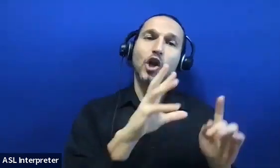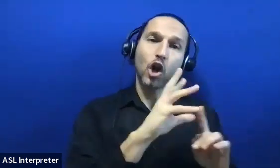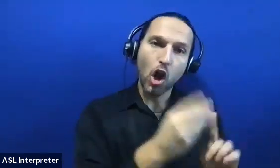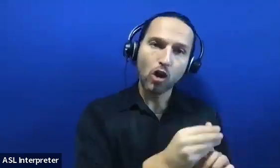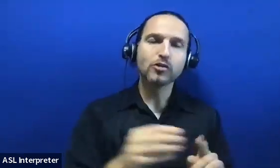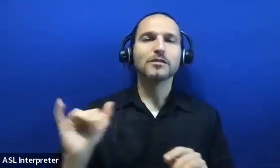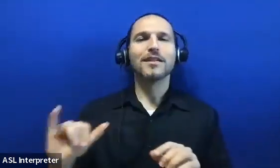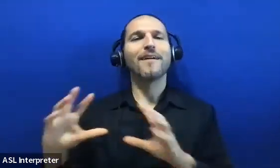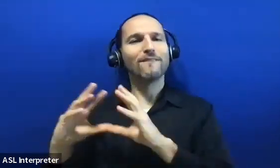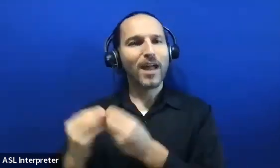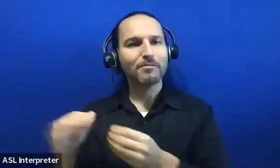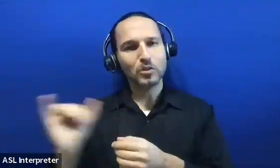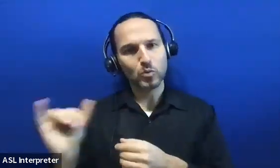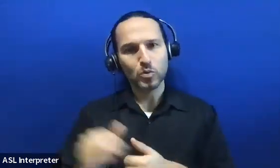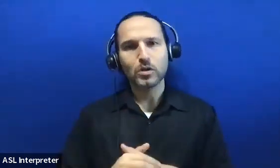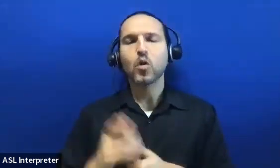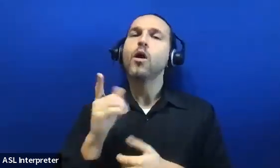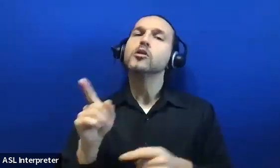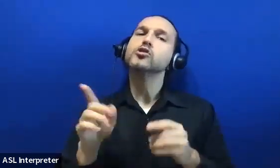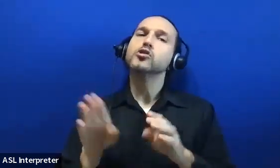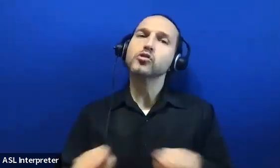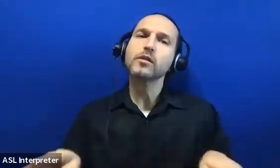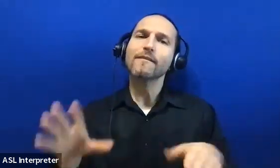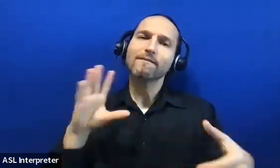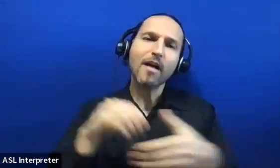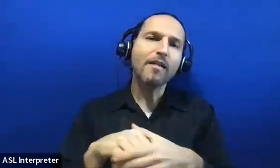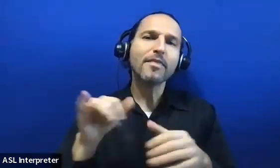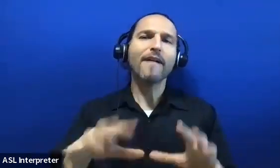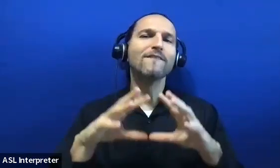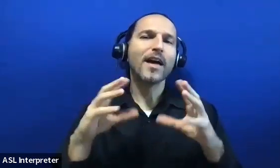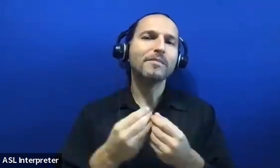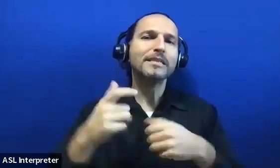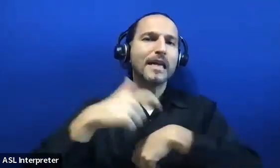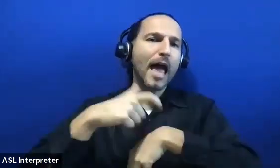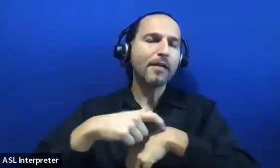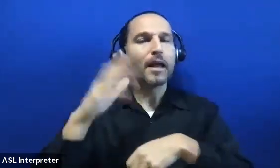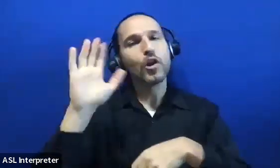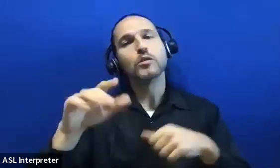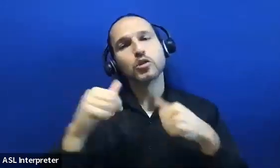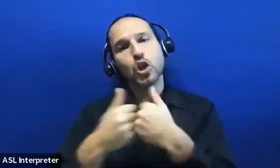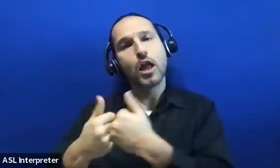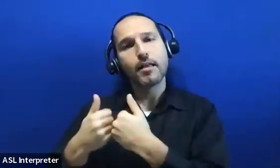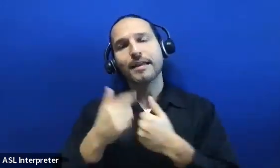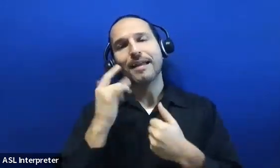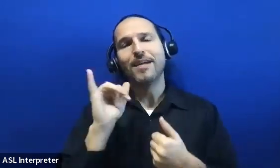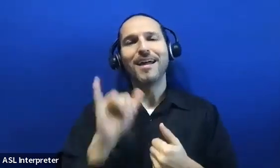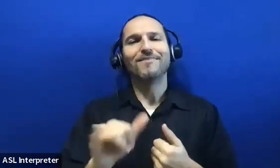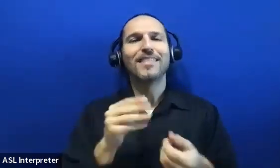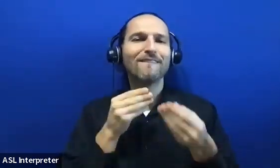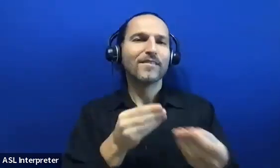of this, we want our children to participate in family mealtimes. Sometimes this is more challenging when children have eating